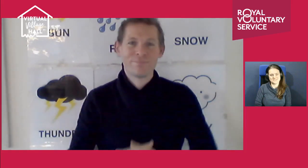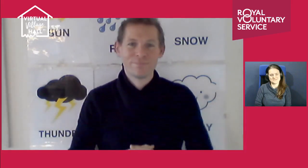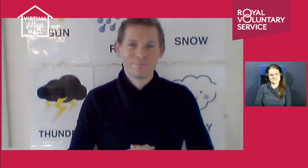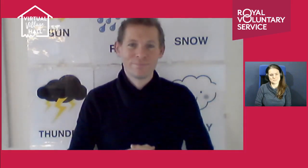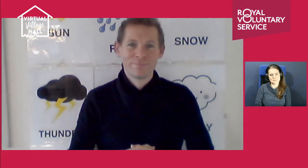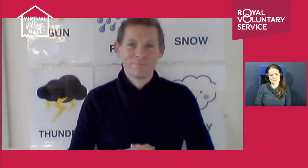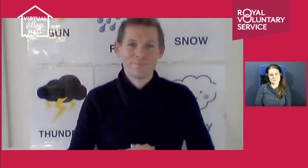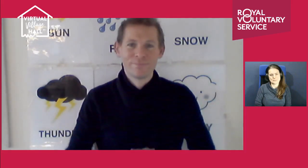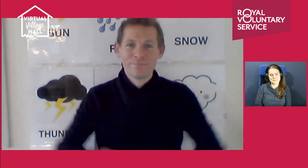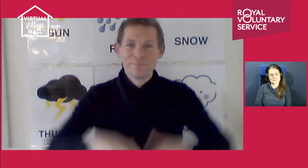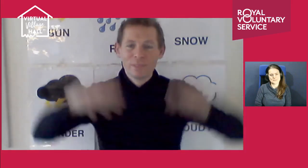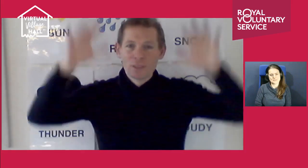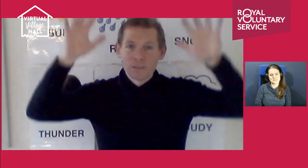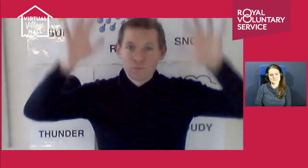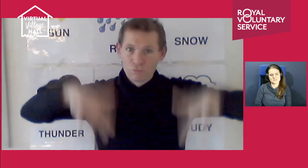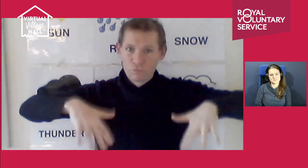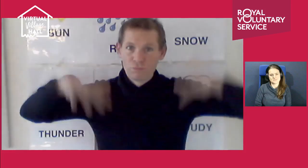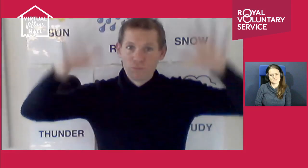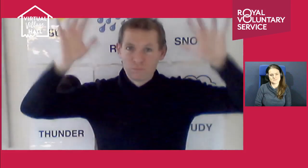second one,